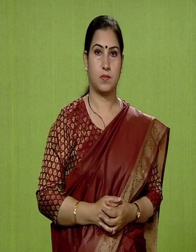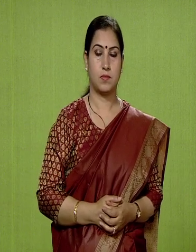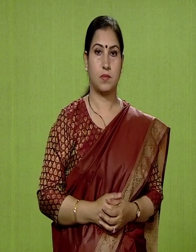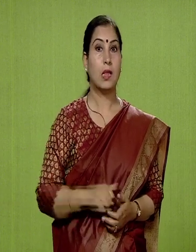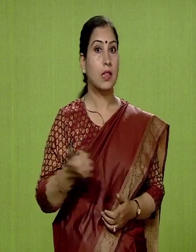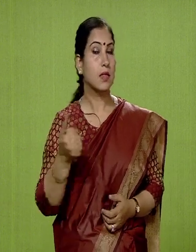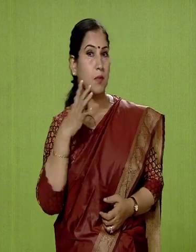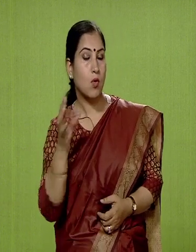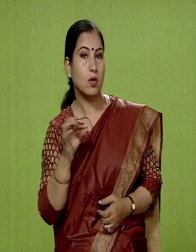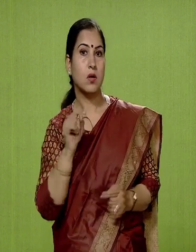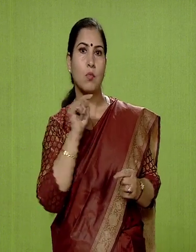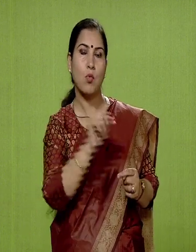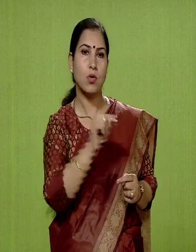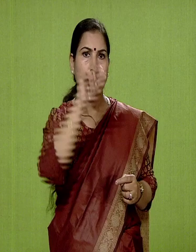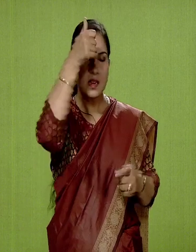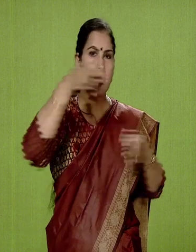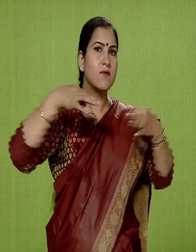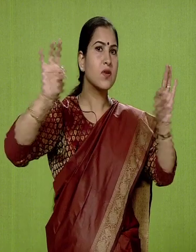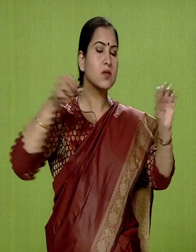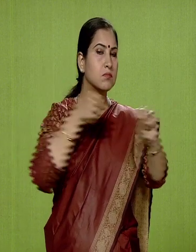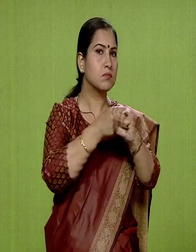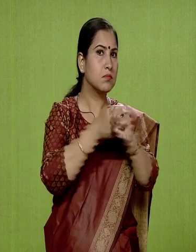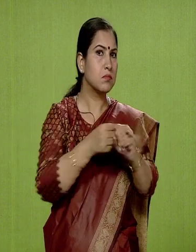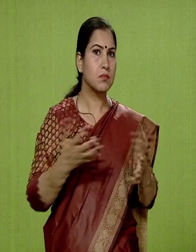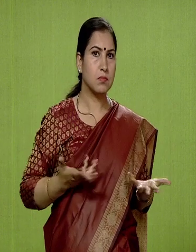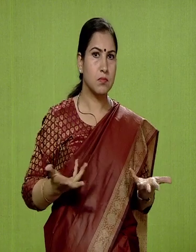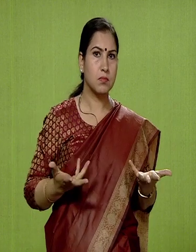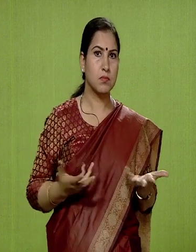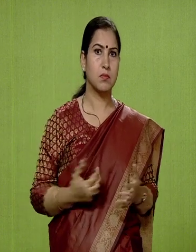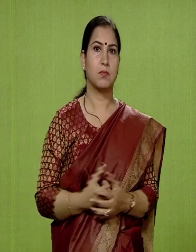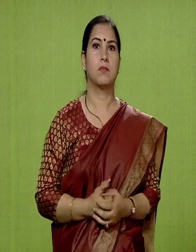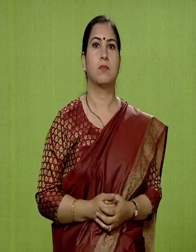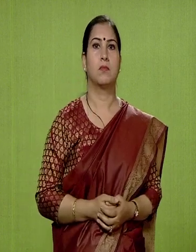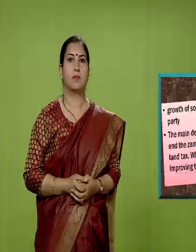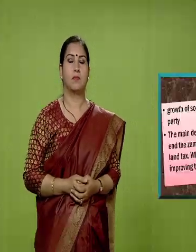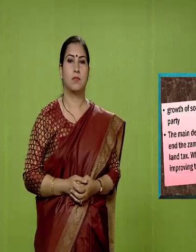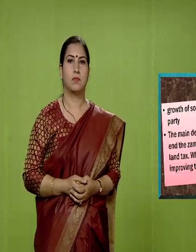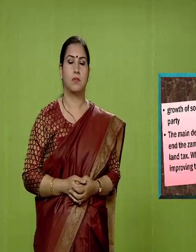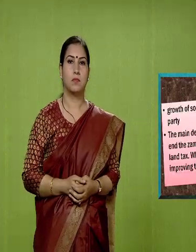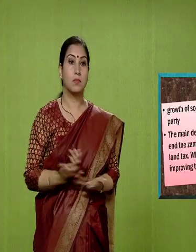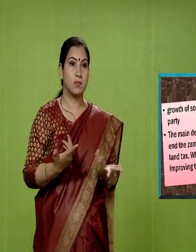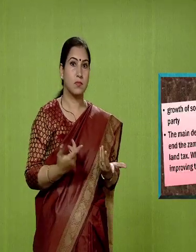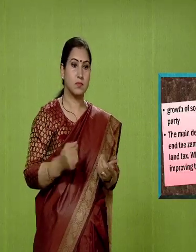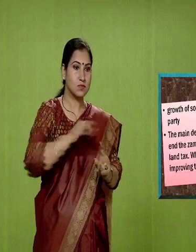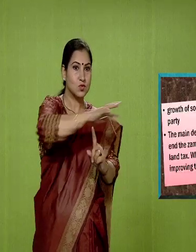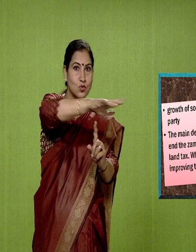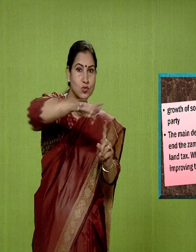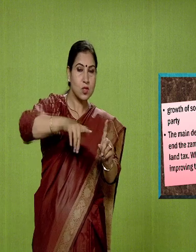another important feature of the Indian freedom struggle was the growth of socialist